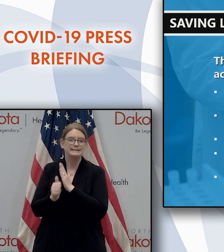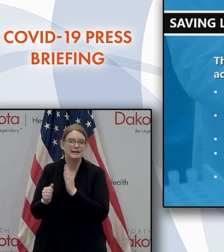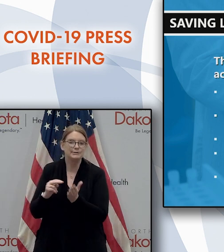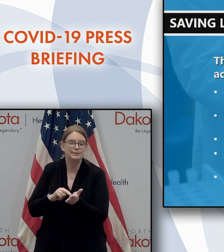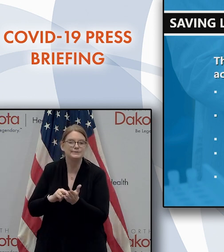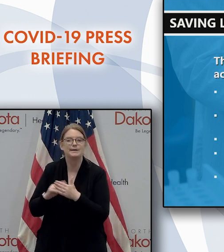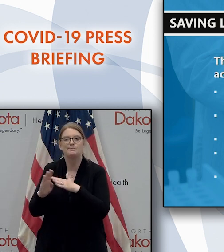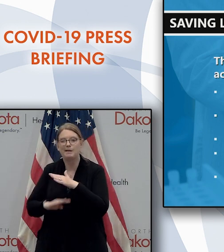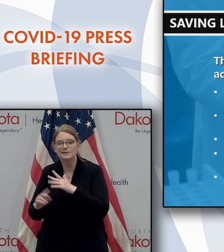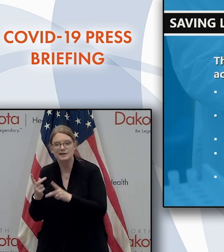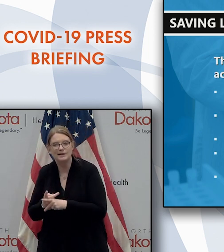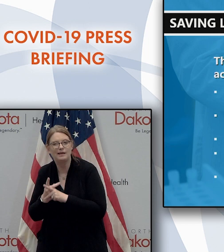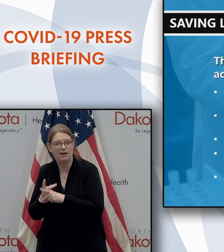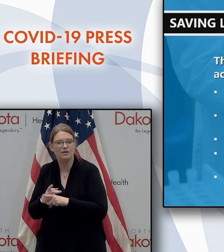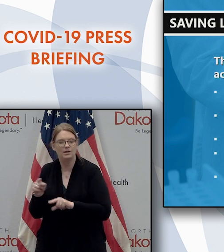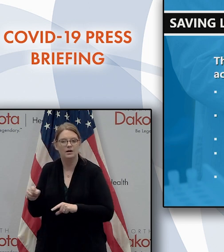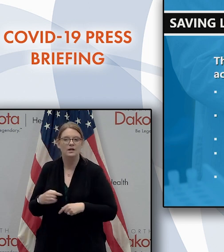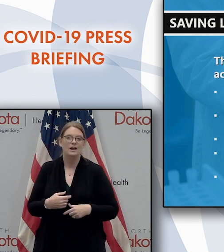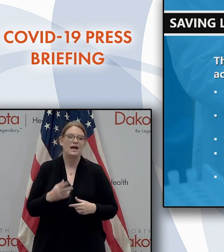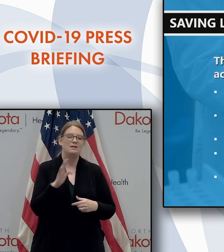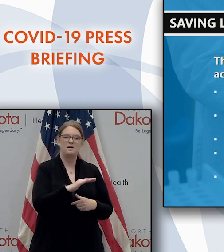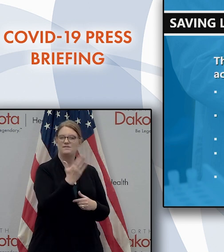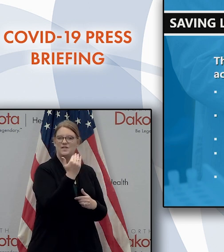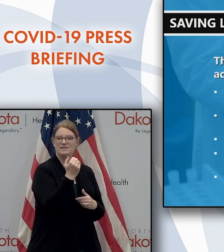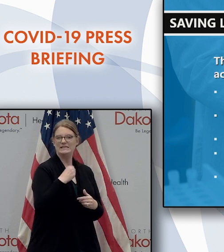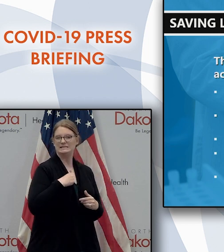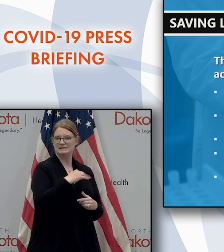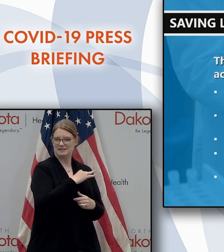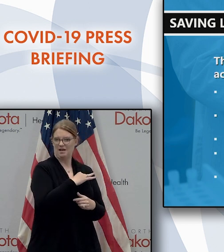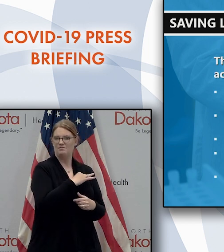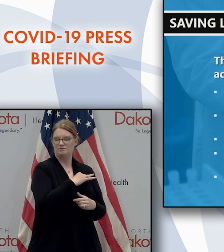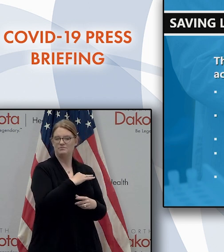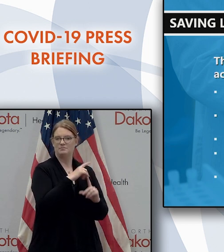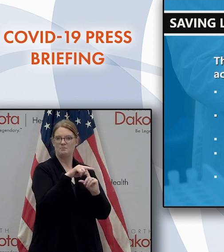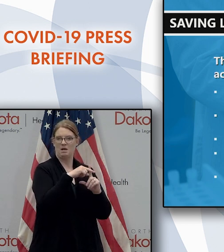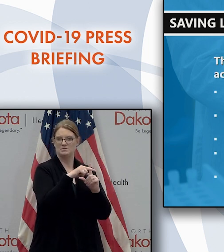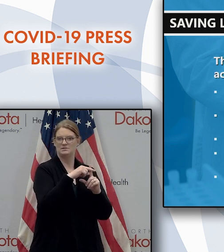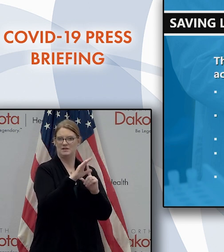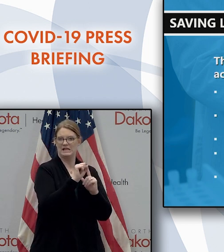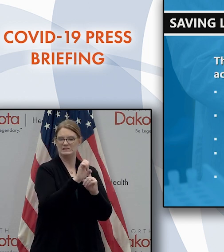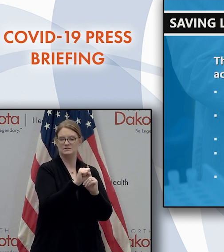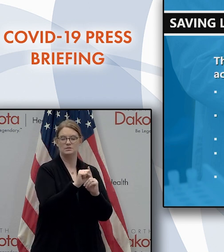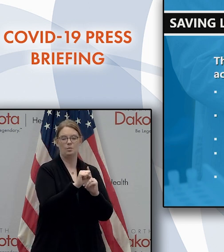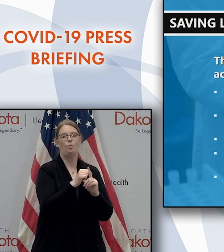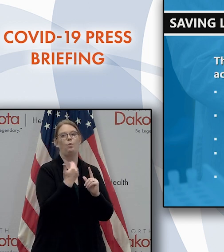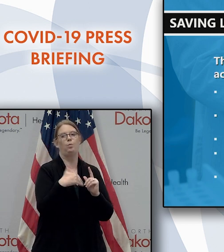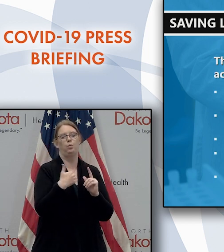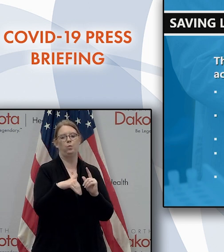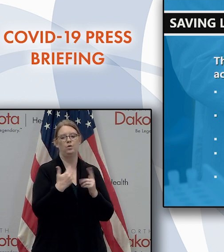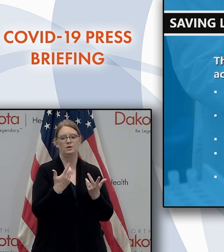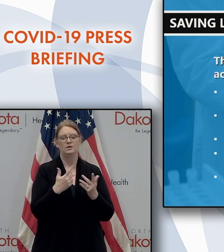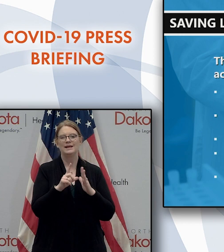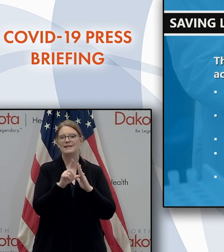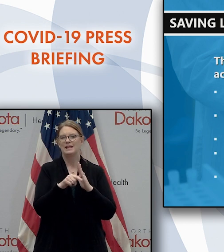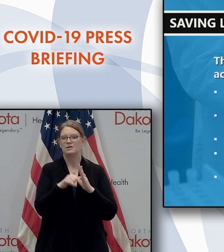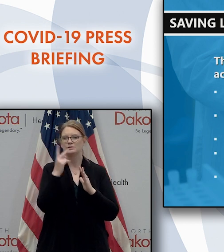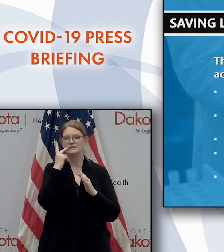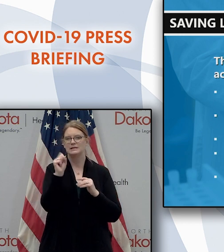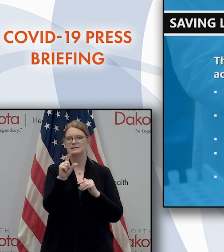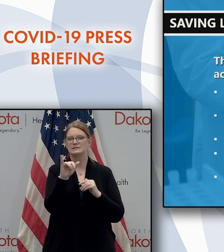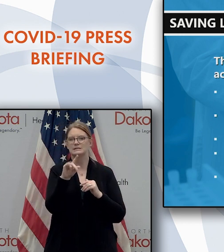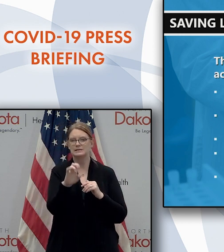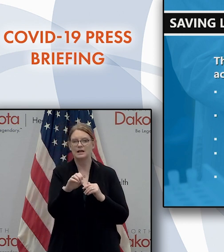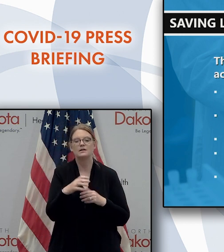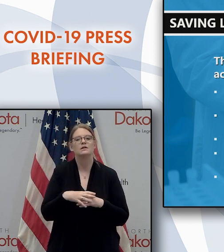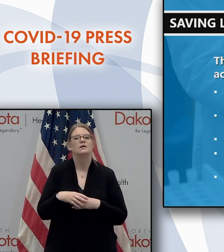We have just about 15 staff positive cases as well. That's a huge change. We'll have a slide on that later. Steps like